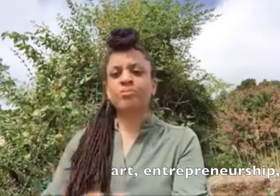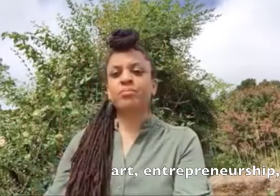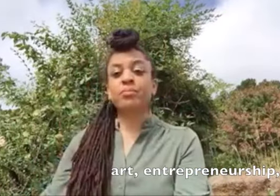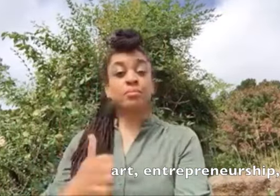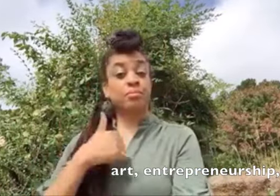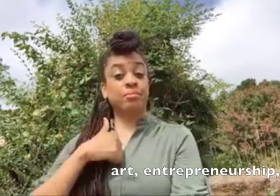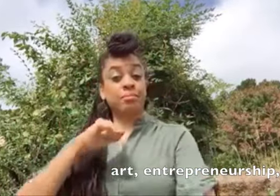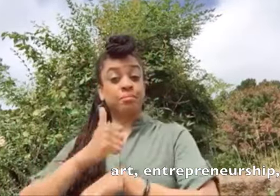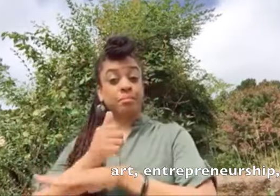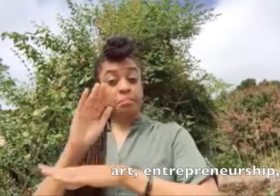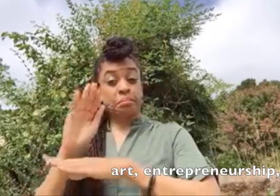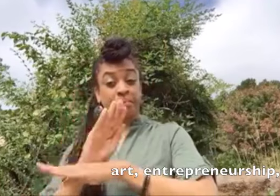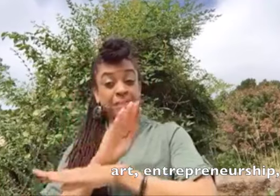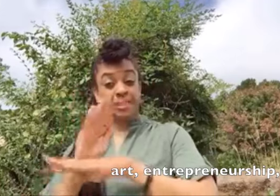art,